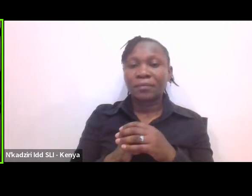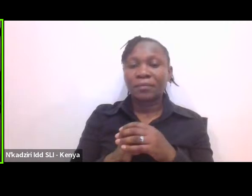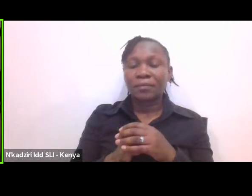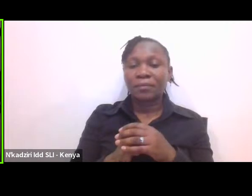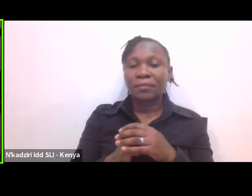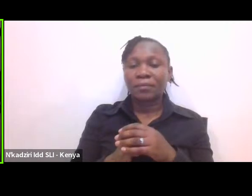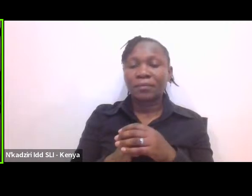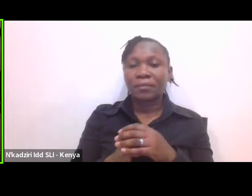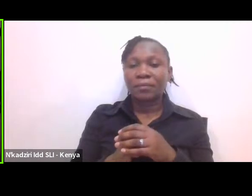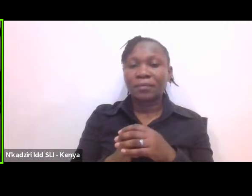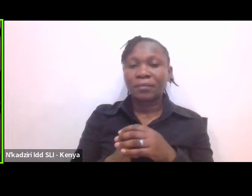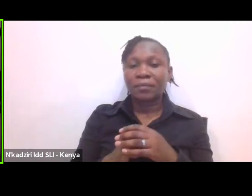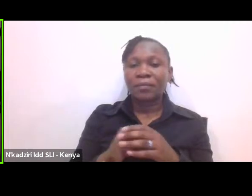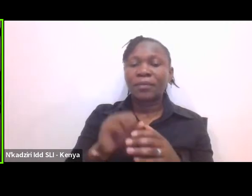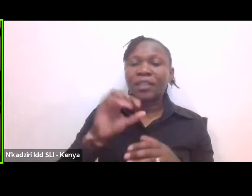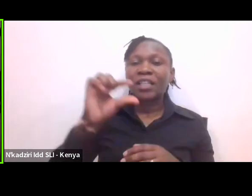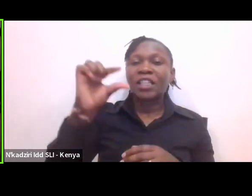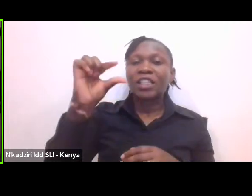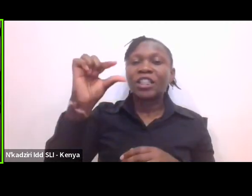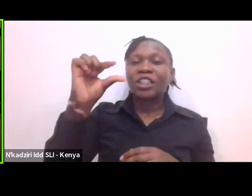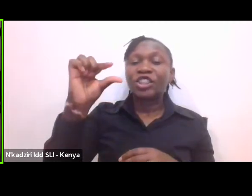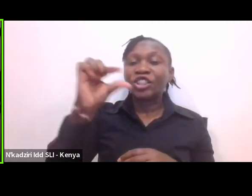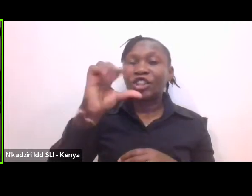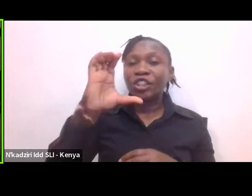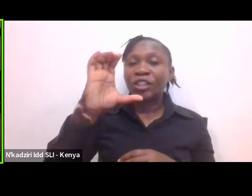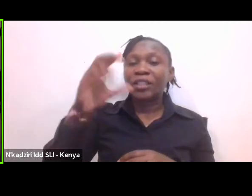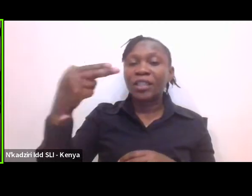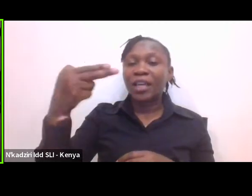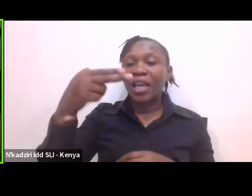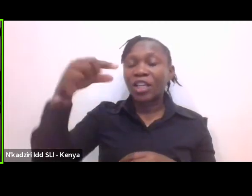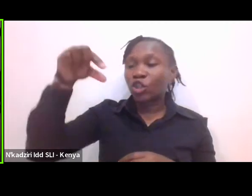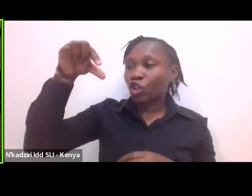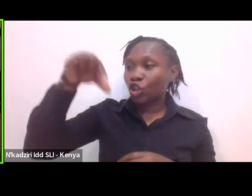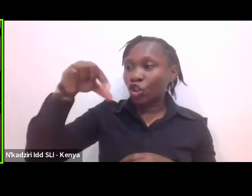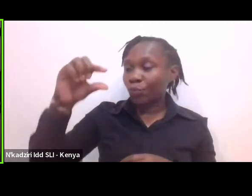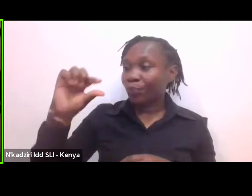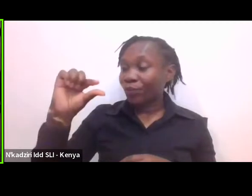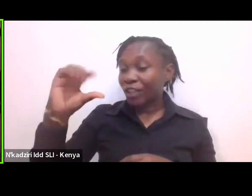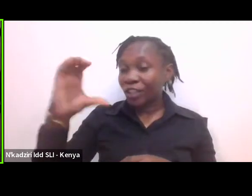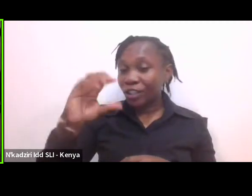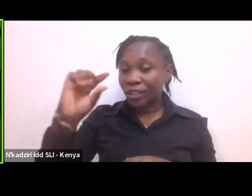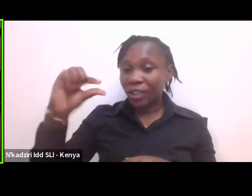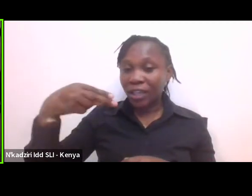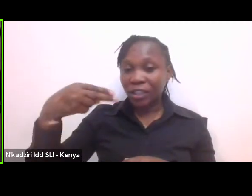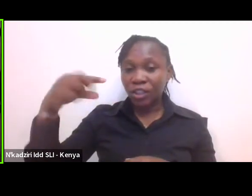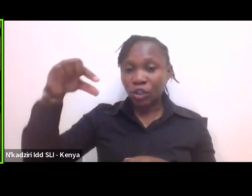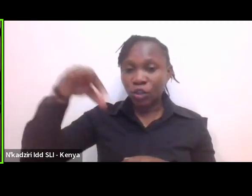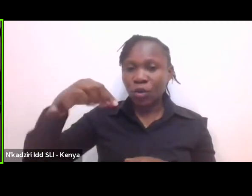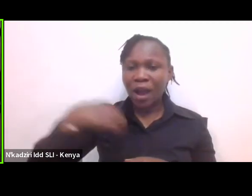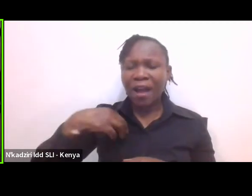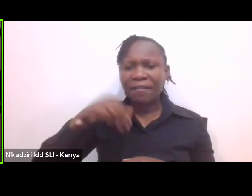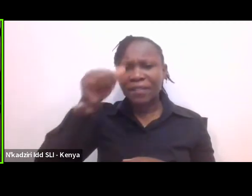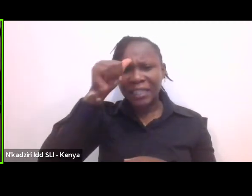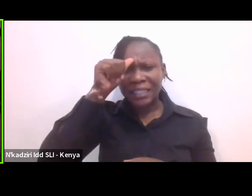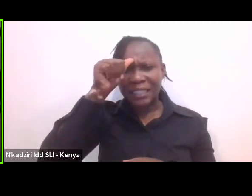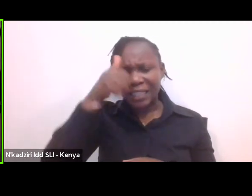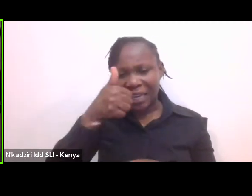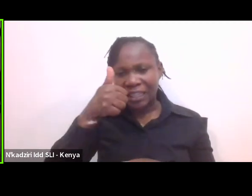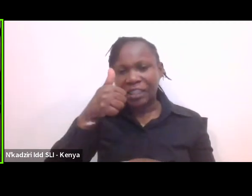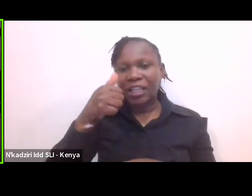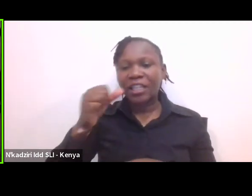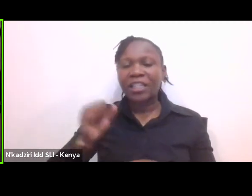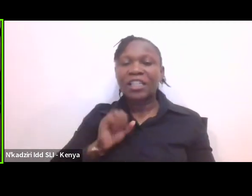GCHQ is full of incredibly intelligent staffers who are autistic.